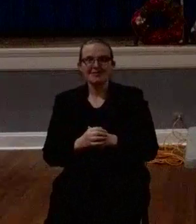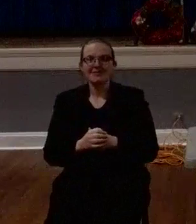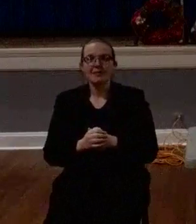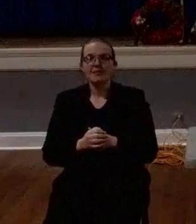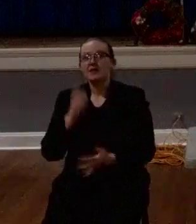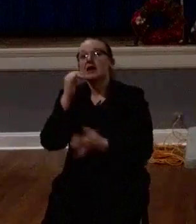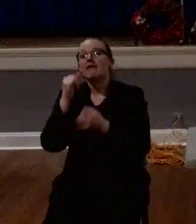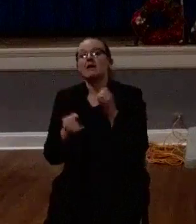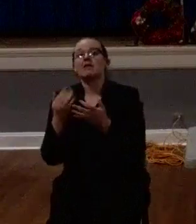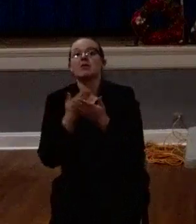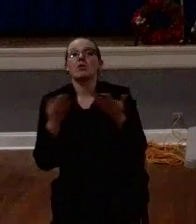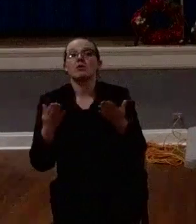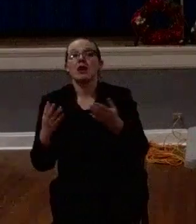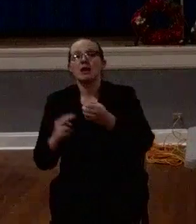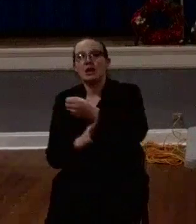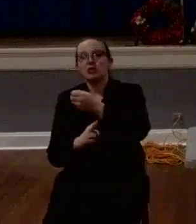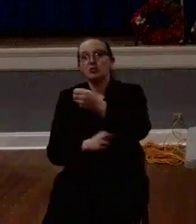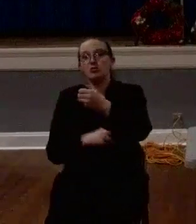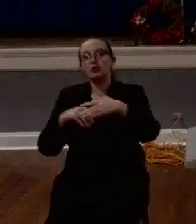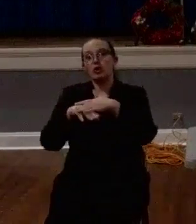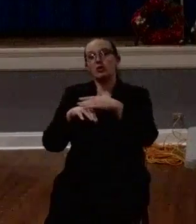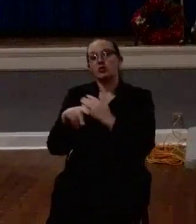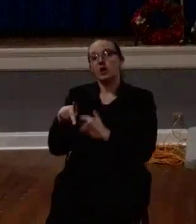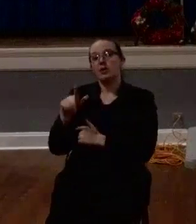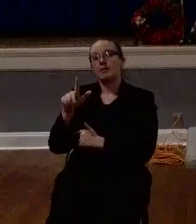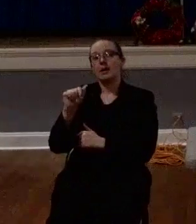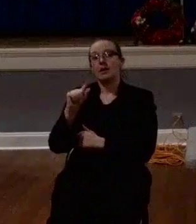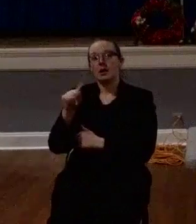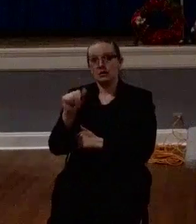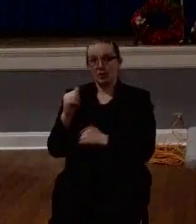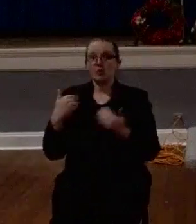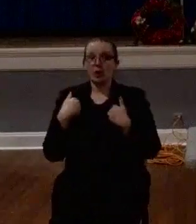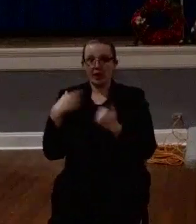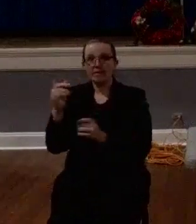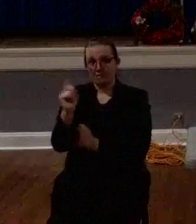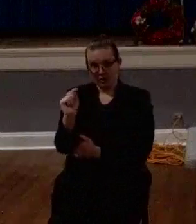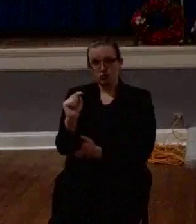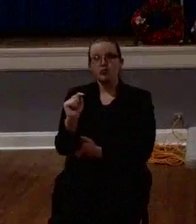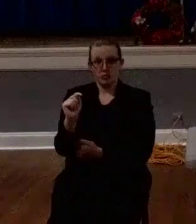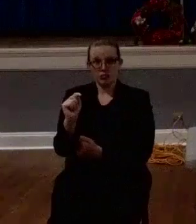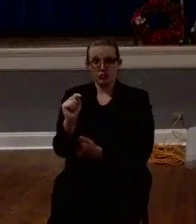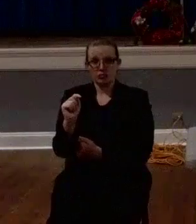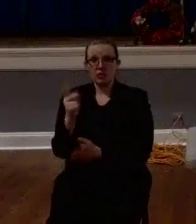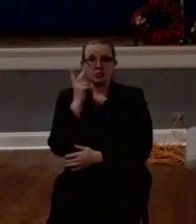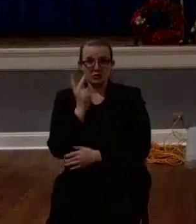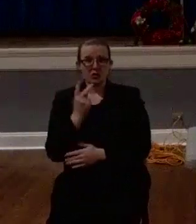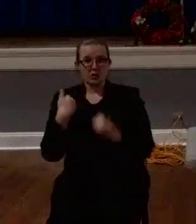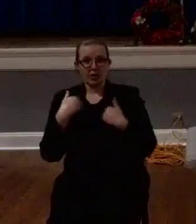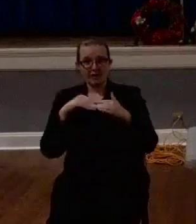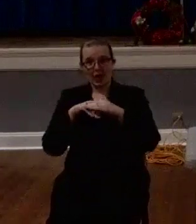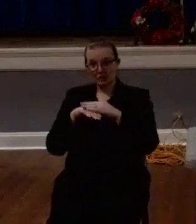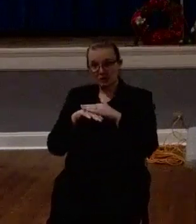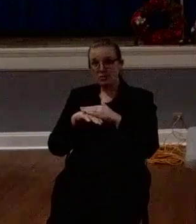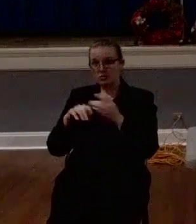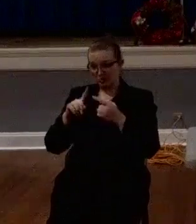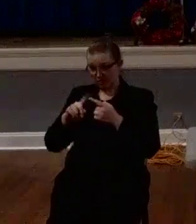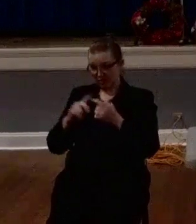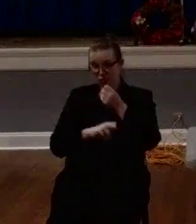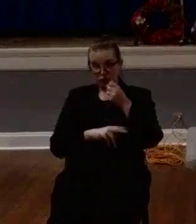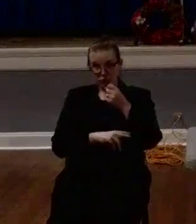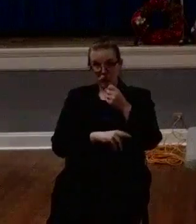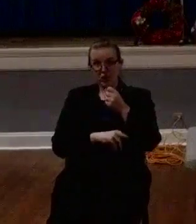The final component is that Bridge Entry Plaza, where we've got a restroom. You can see we've got the access point to the bridge is there